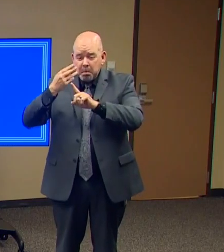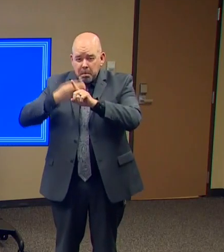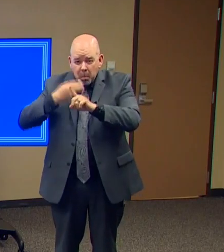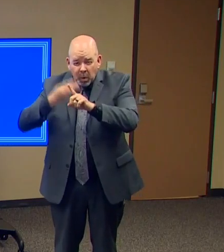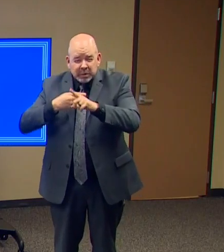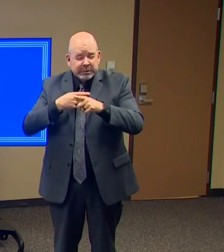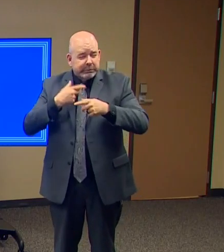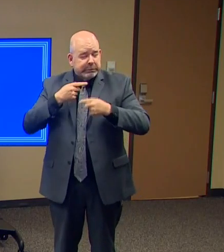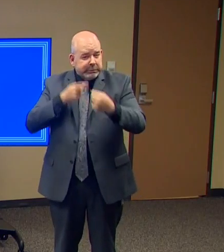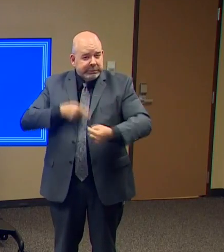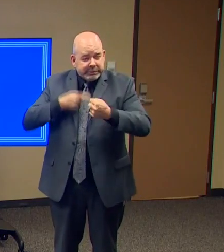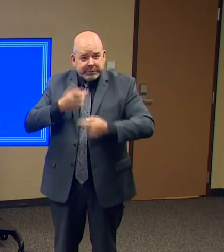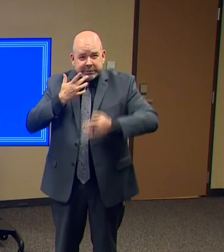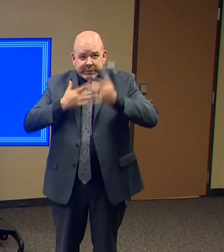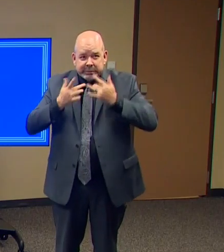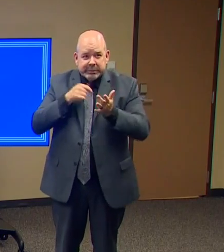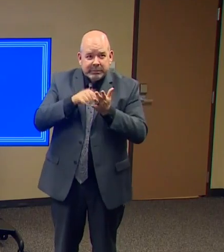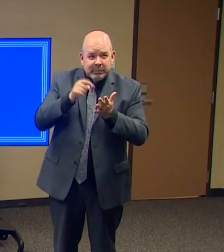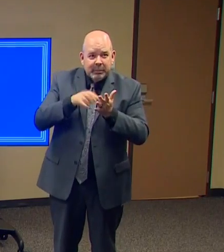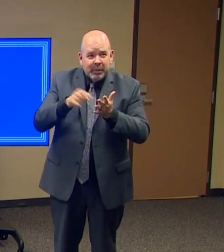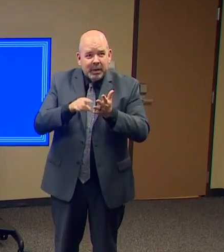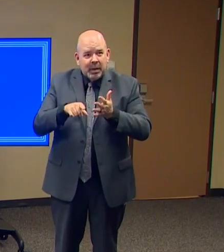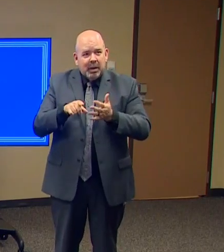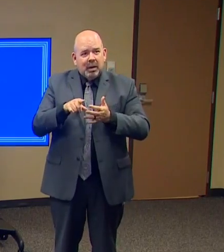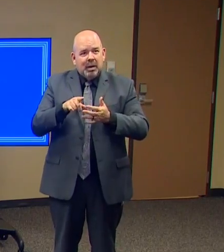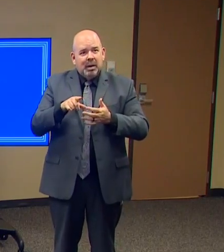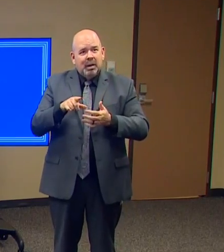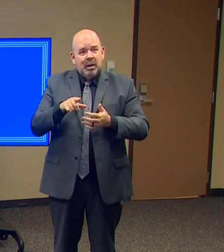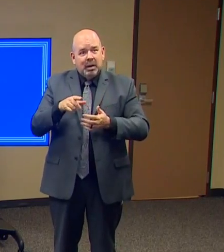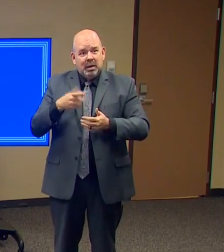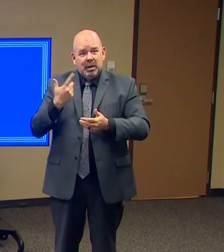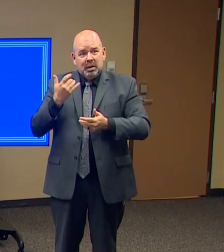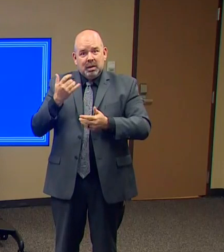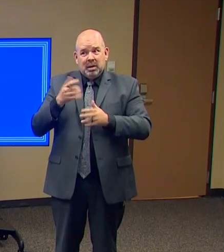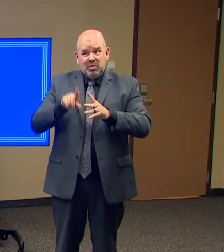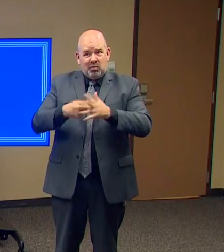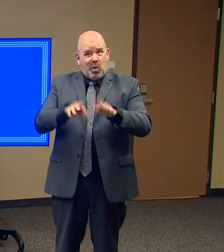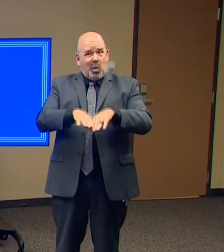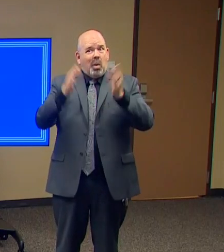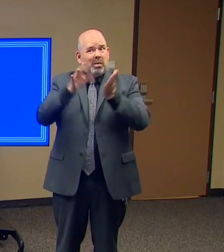very soon, use that. Another thing that is new at